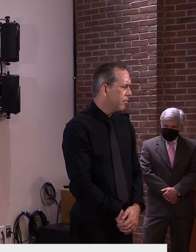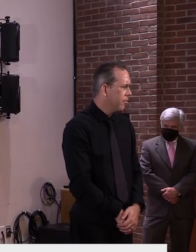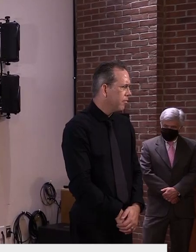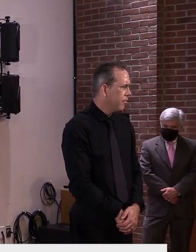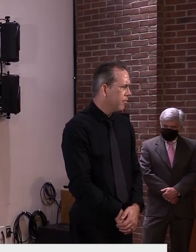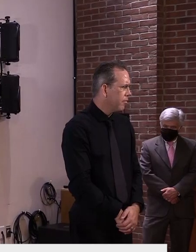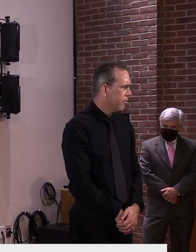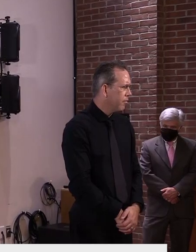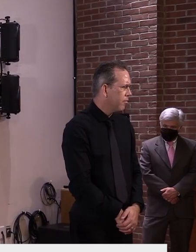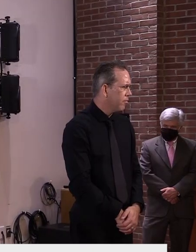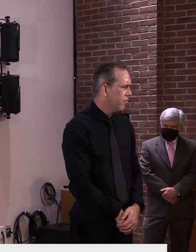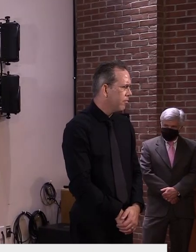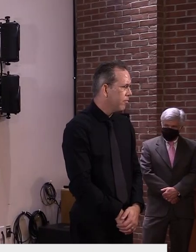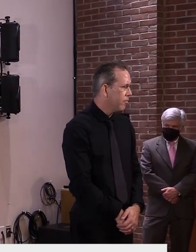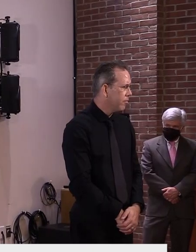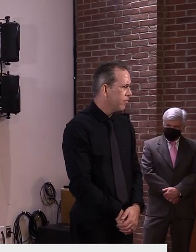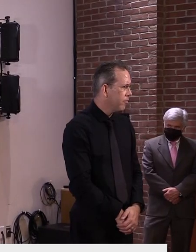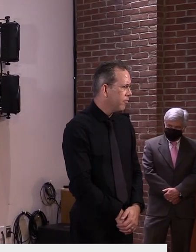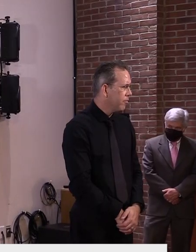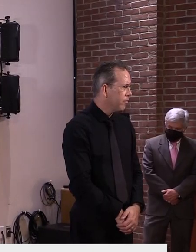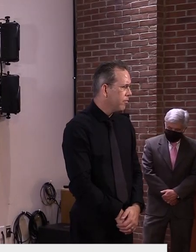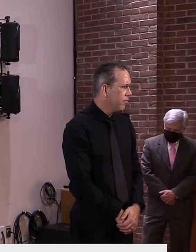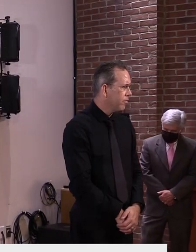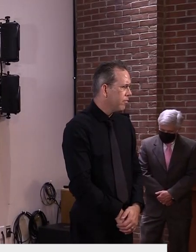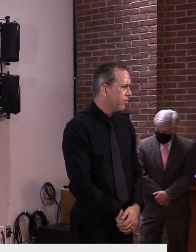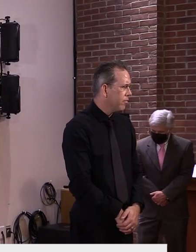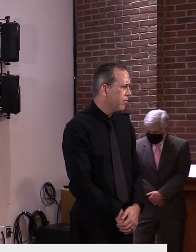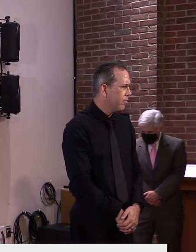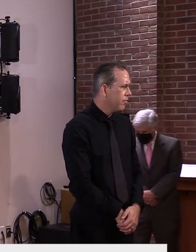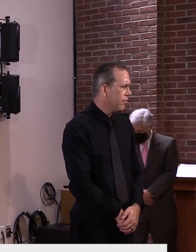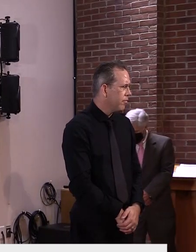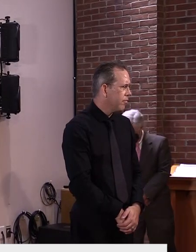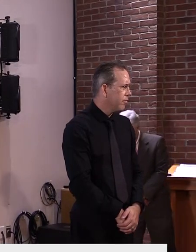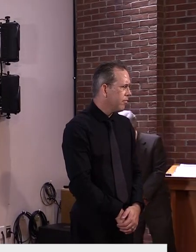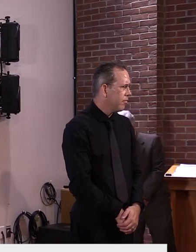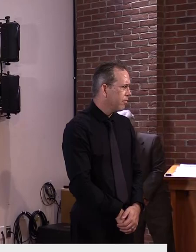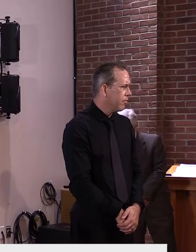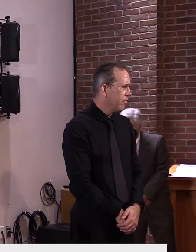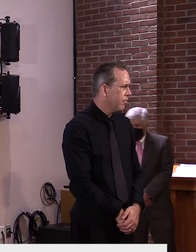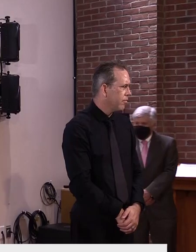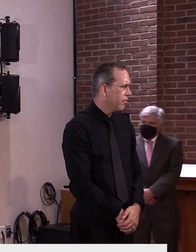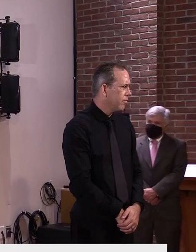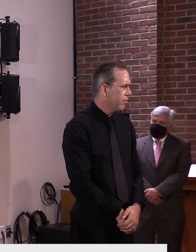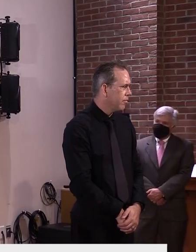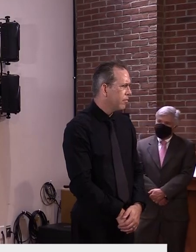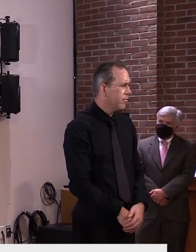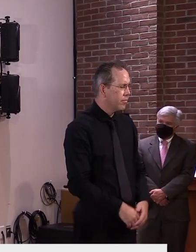these antigen tests are? And then how accurate are the PCR tests that we're doing?